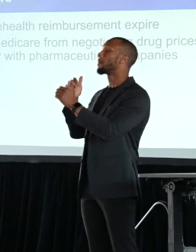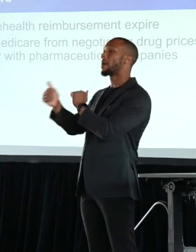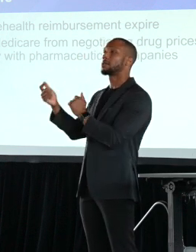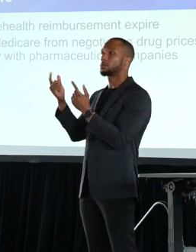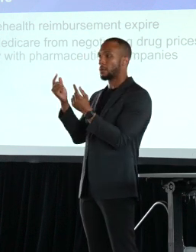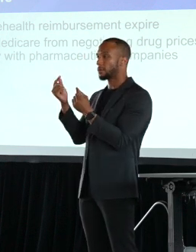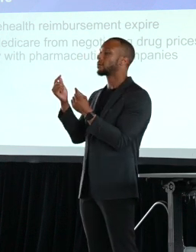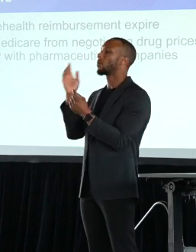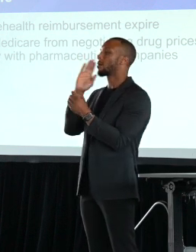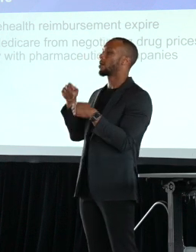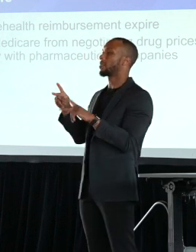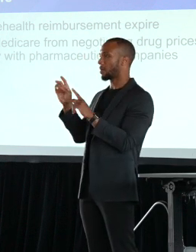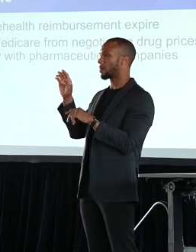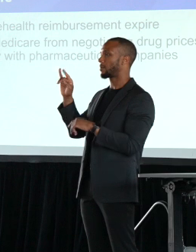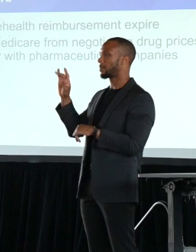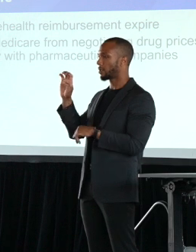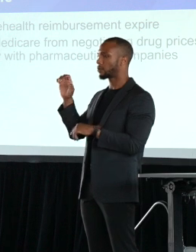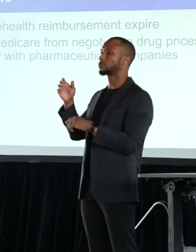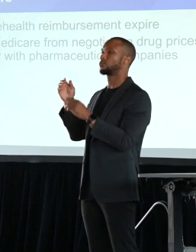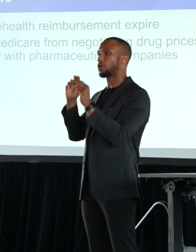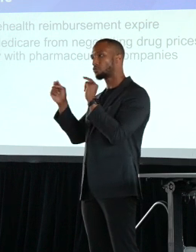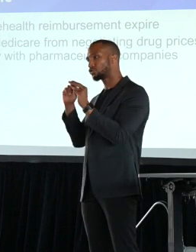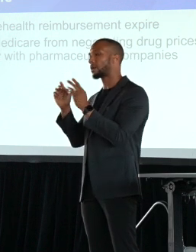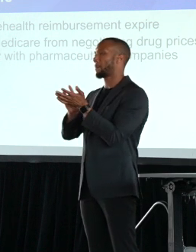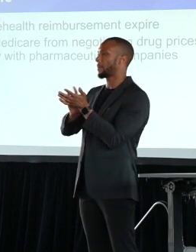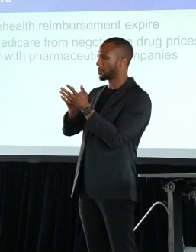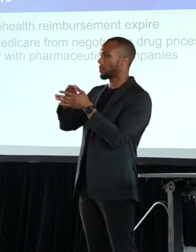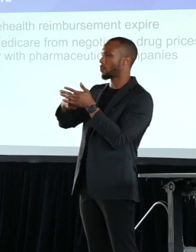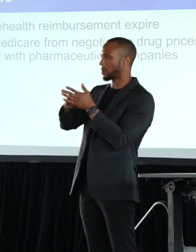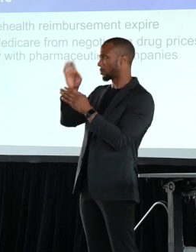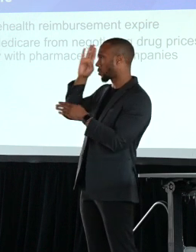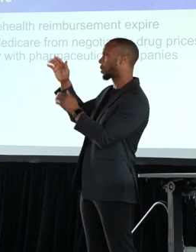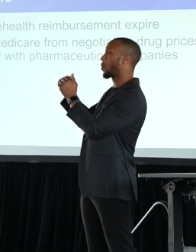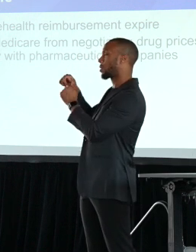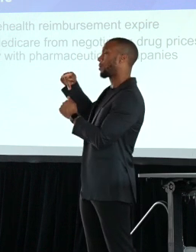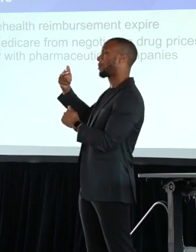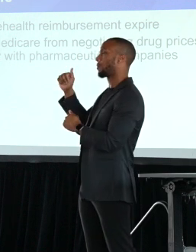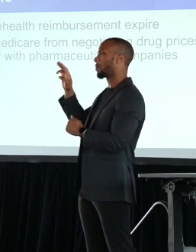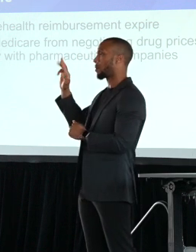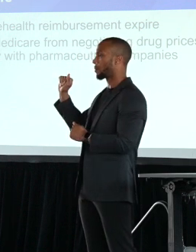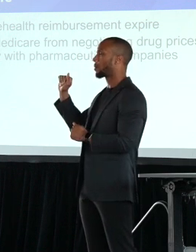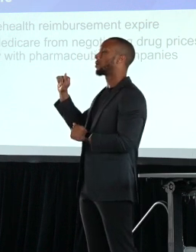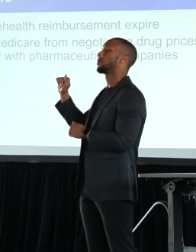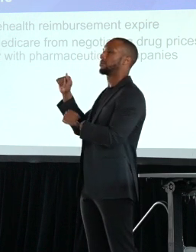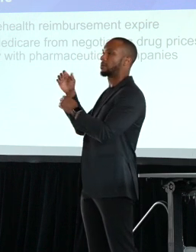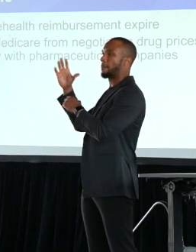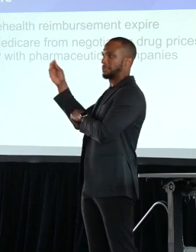the reason for that was to reduce costs. Right now, Medicare isn't allowed to do that. Individual plans that